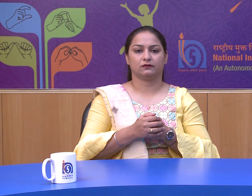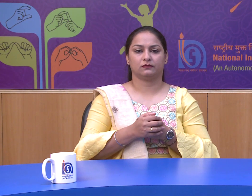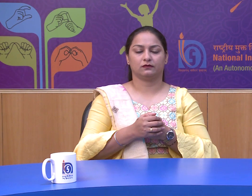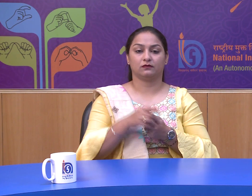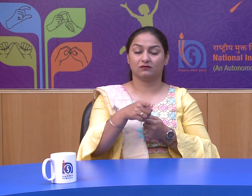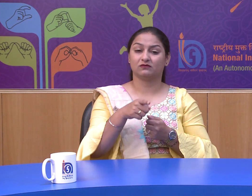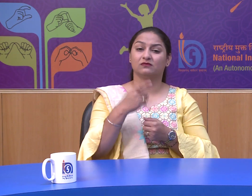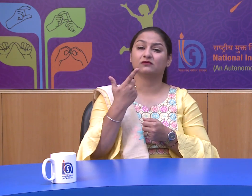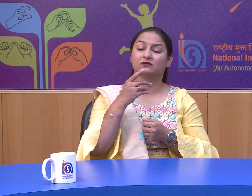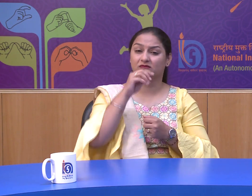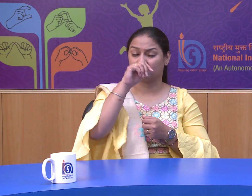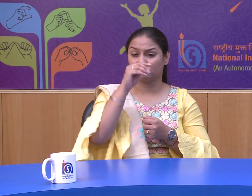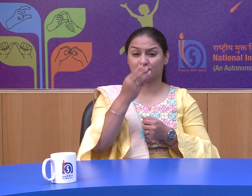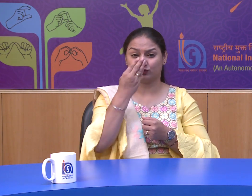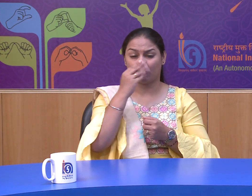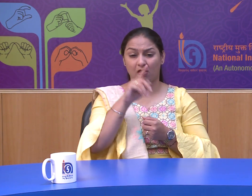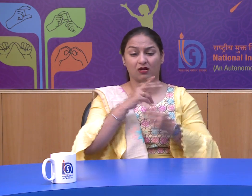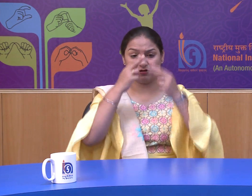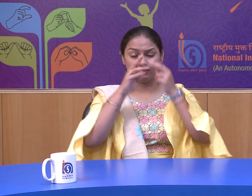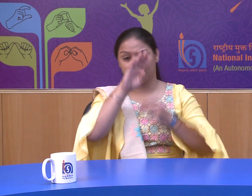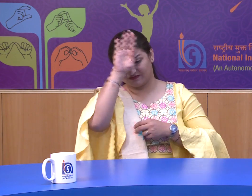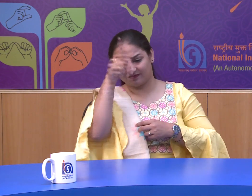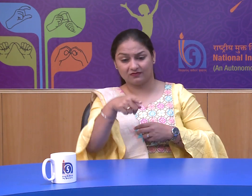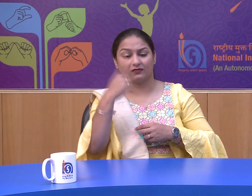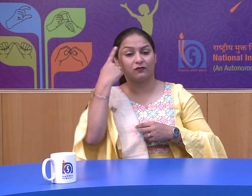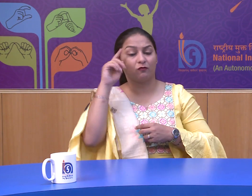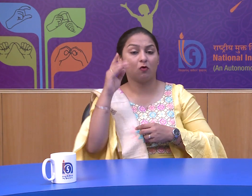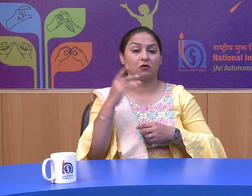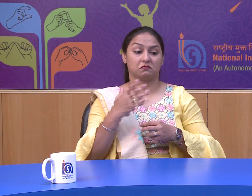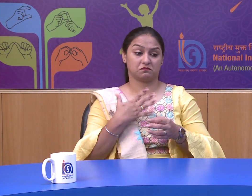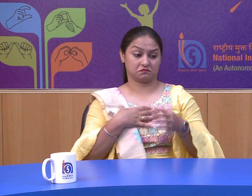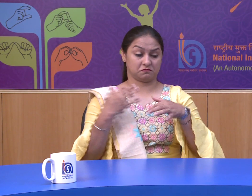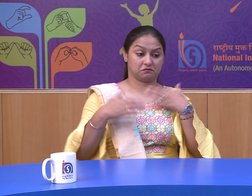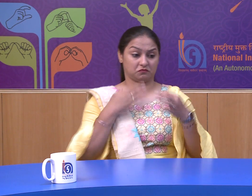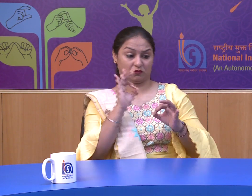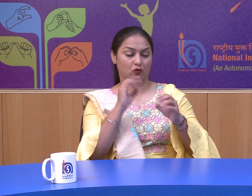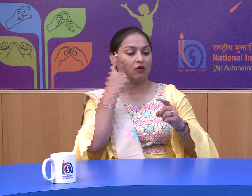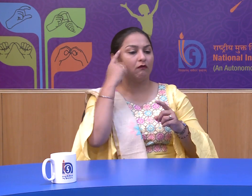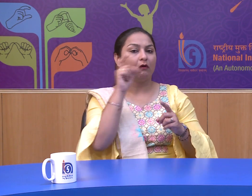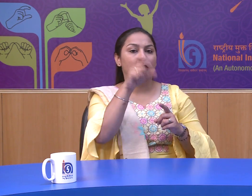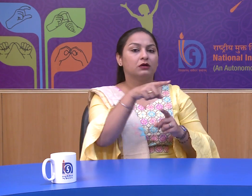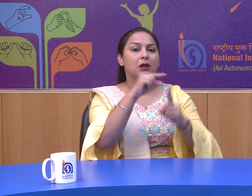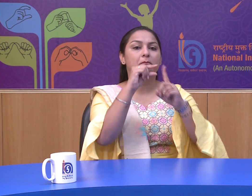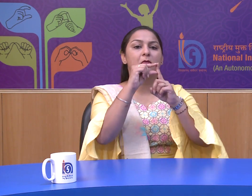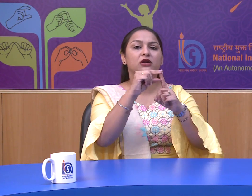was influenced by Persian Empire. Here an